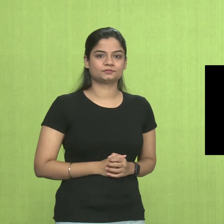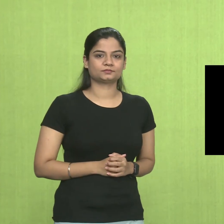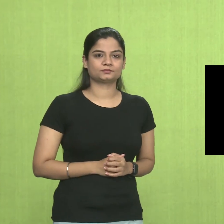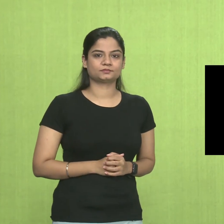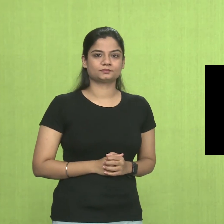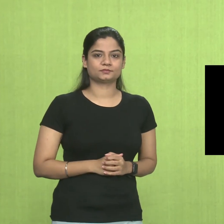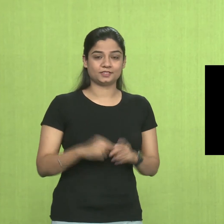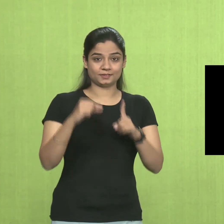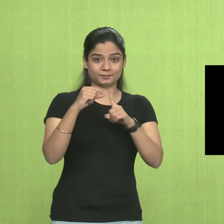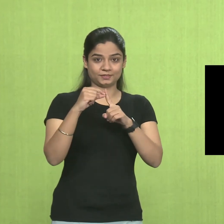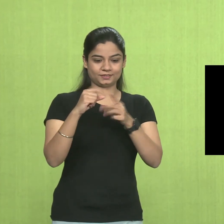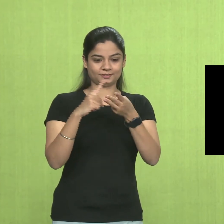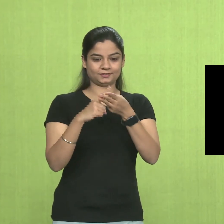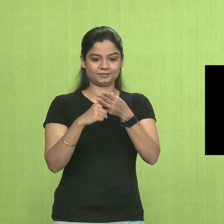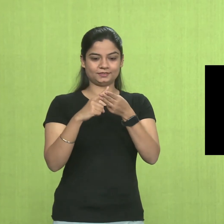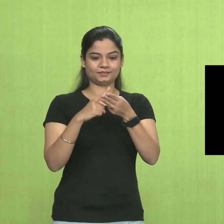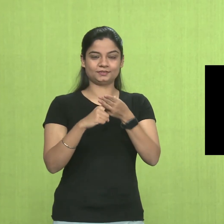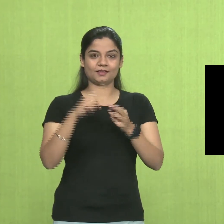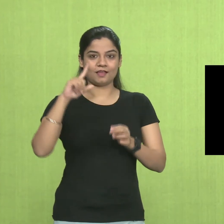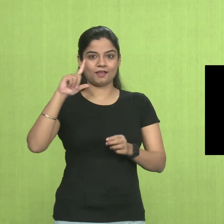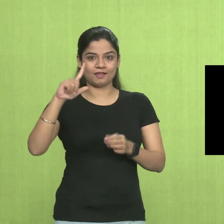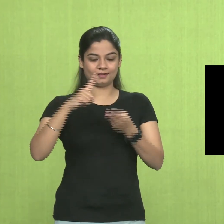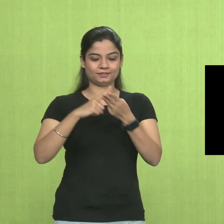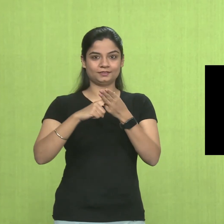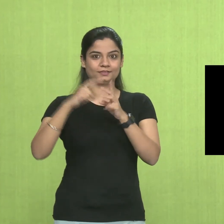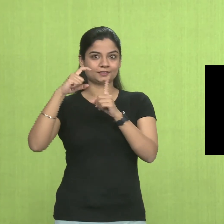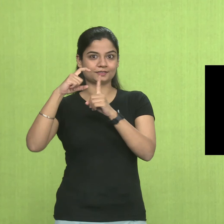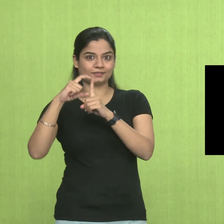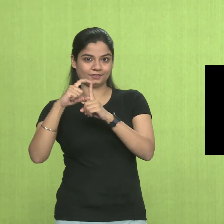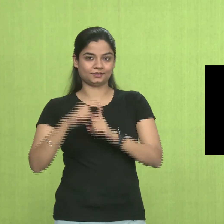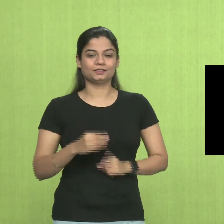Peeled, to remove the outer covering of a fruit or a vegetable.